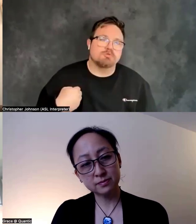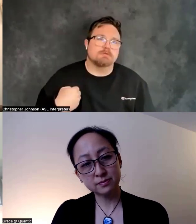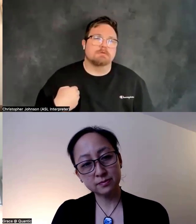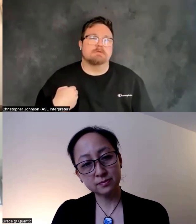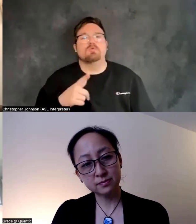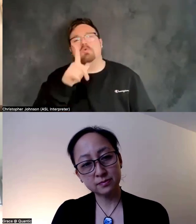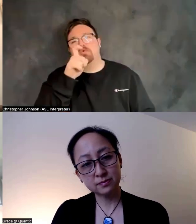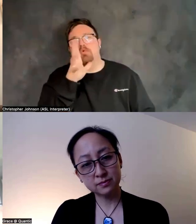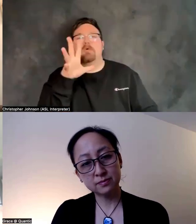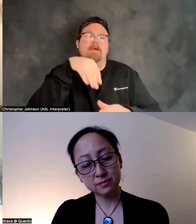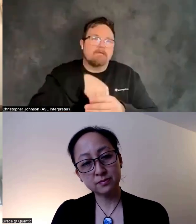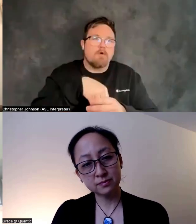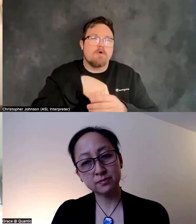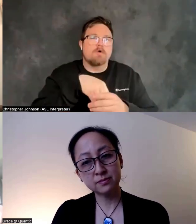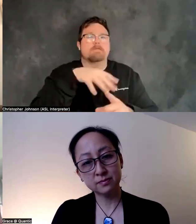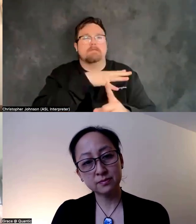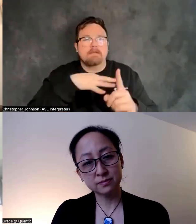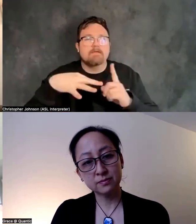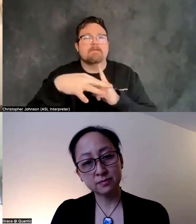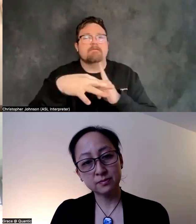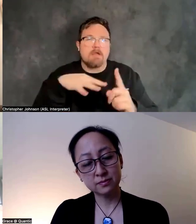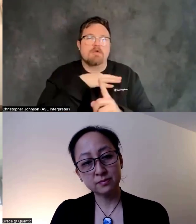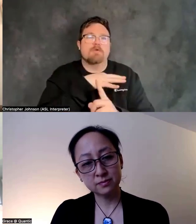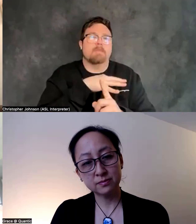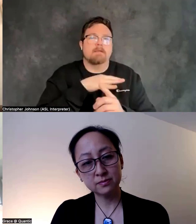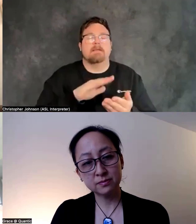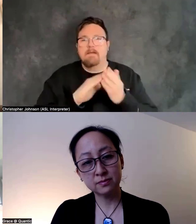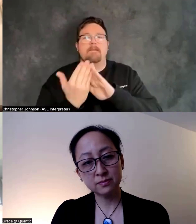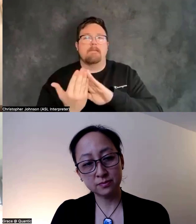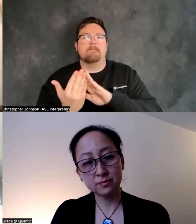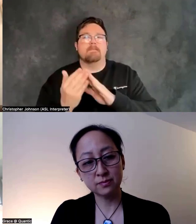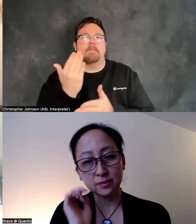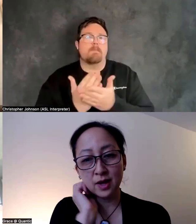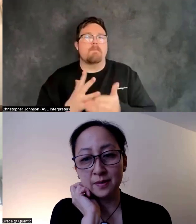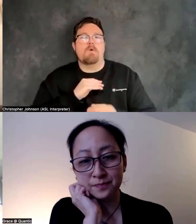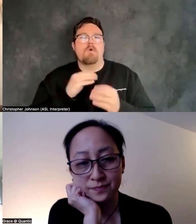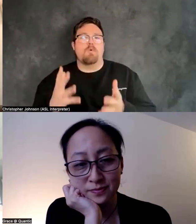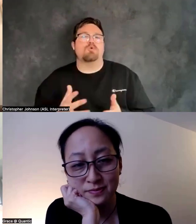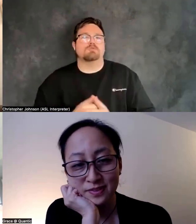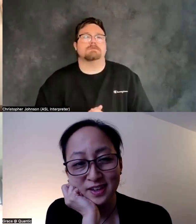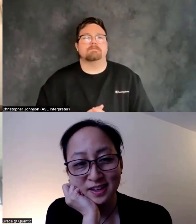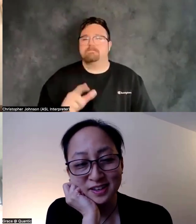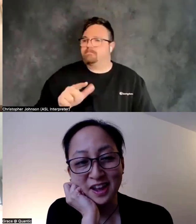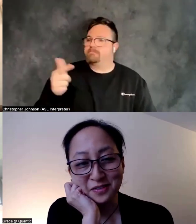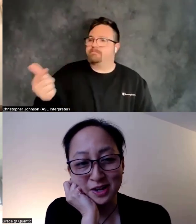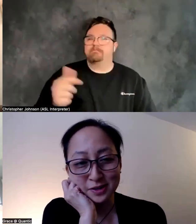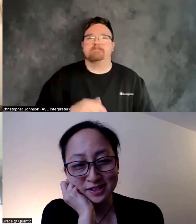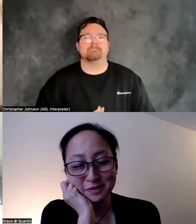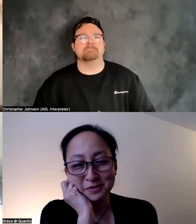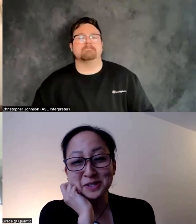participating in that ecosystem. So that is where, the term Web3 comes into play for us. Over to you, Hamish.